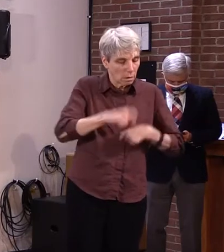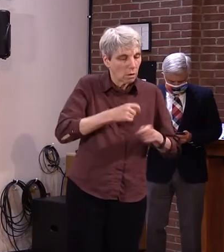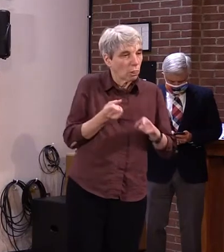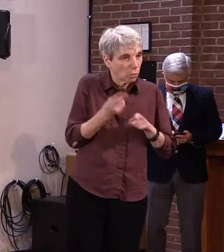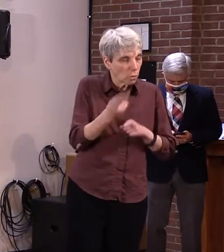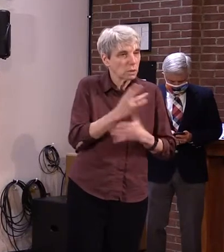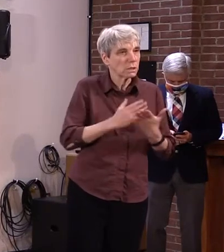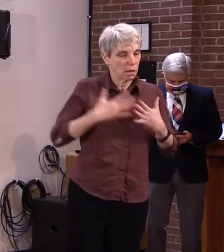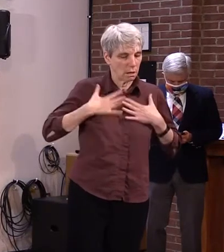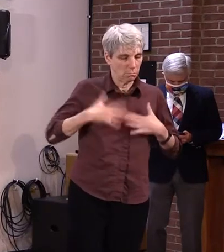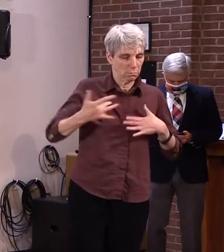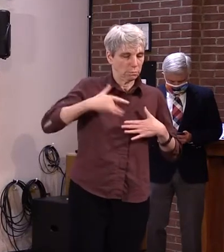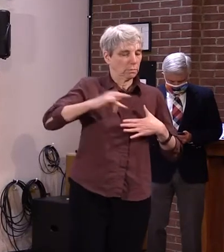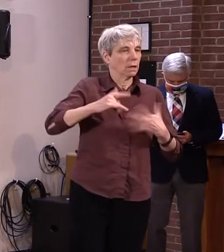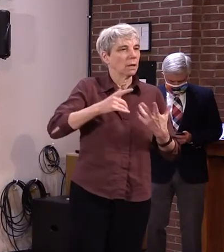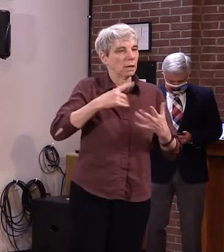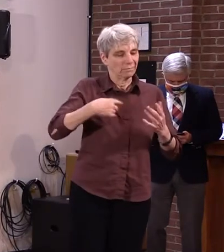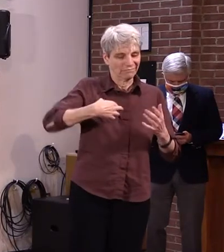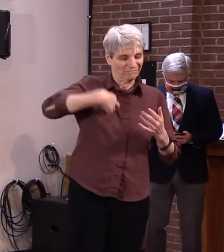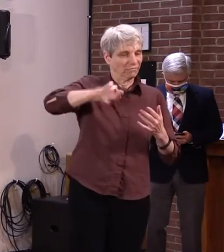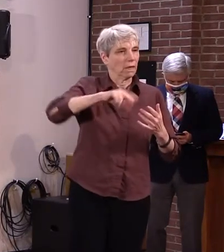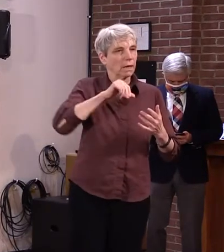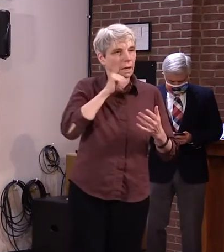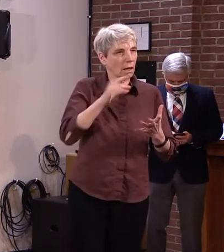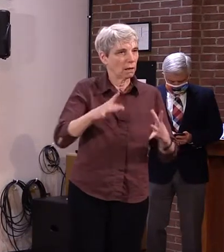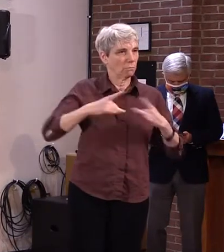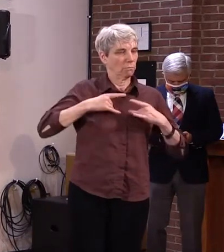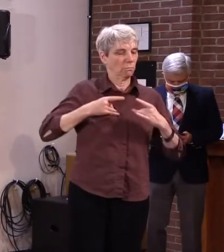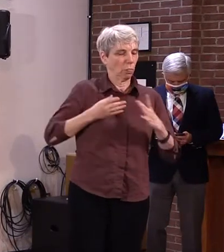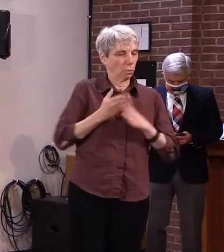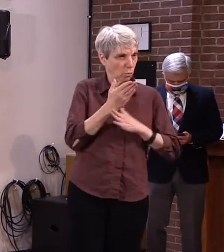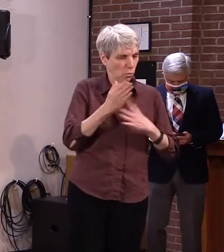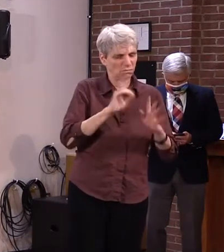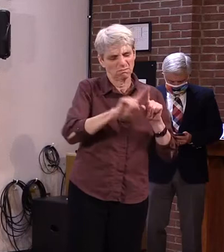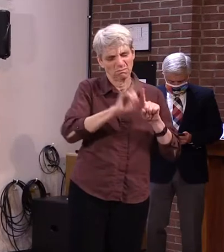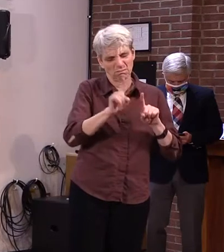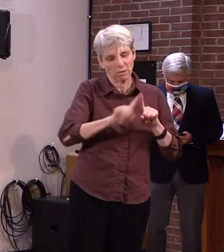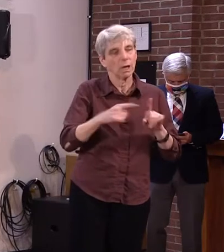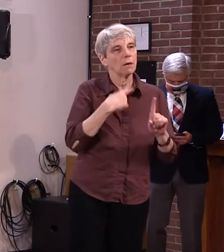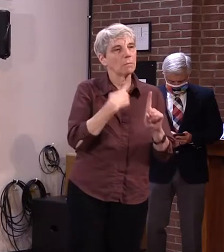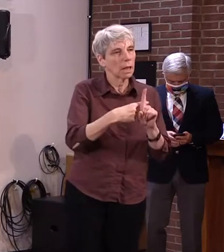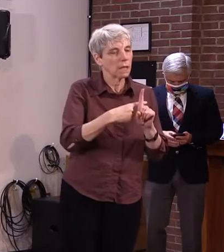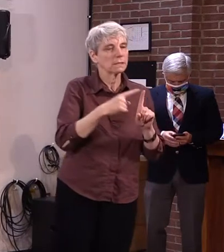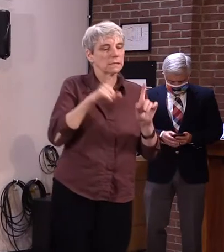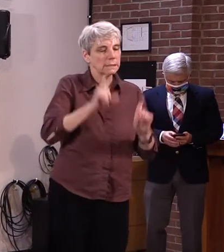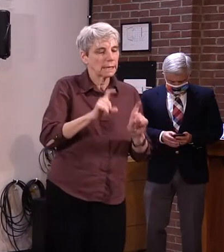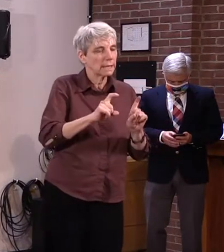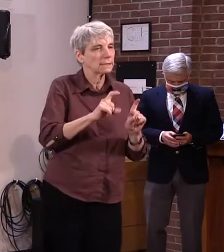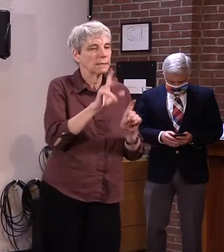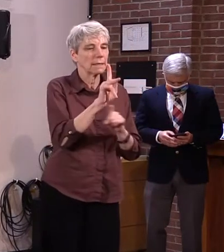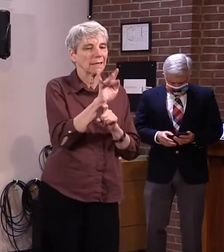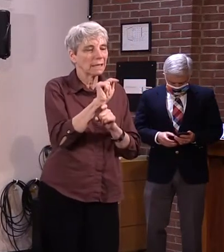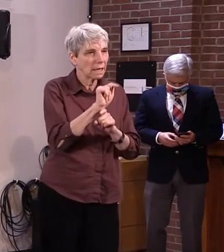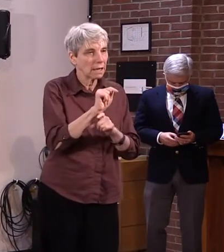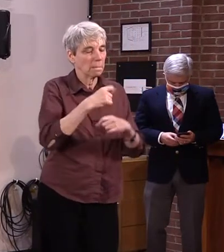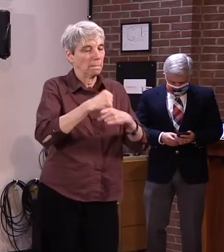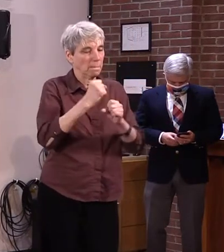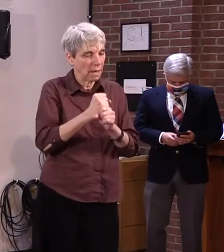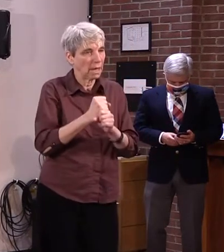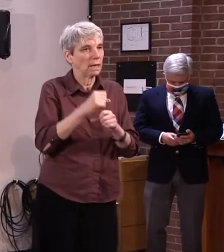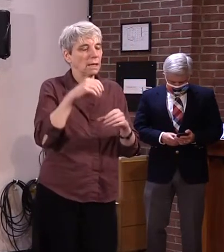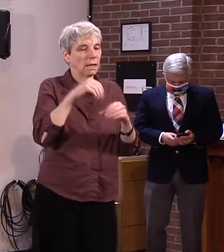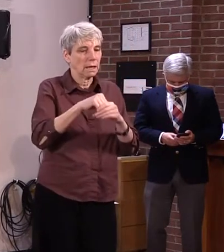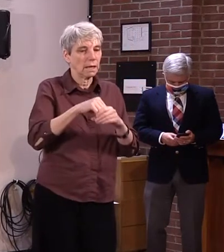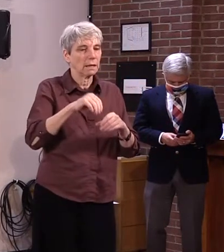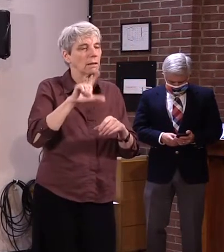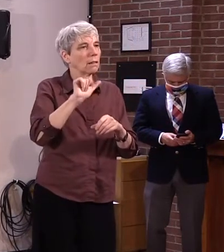test kits, a variety of types that are assembled at a warehouse nearby by a team from the Department of Public Safety and